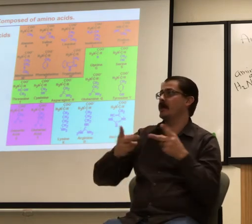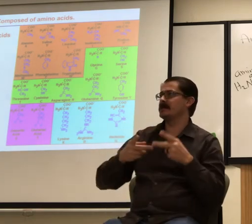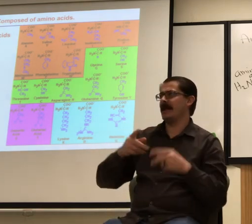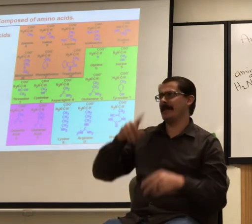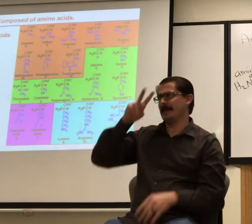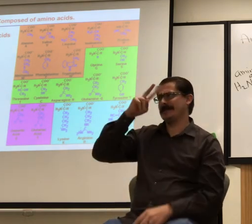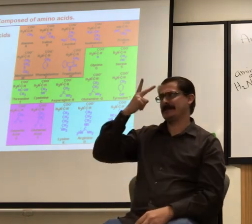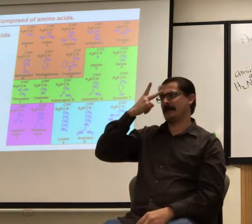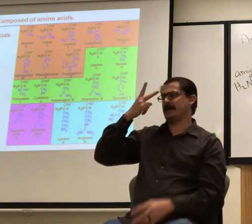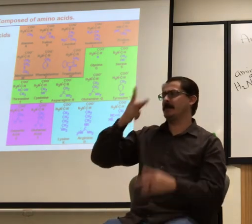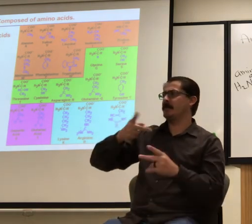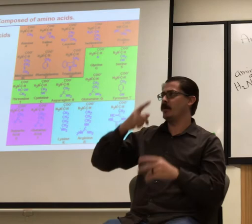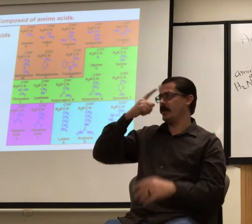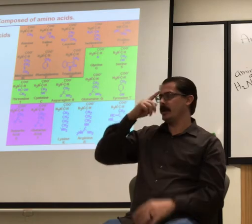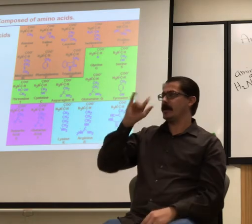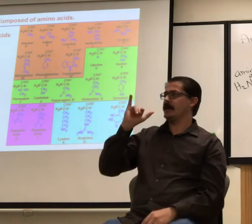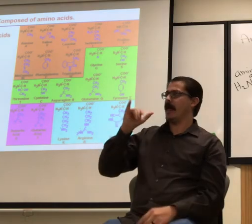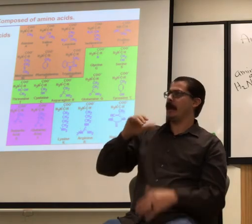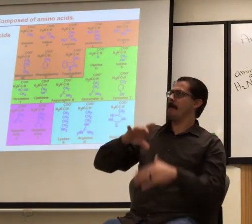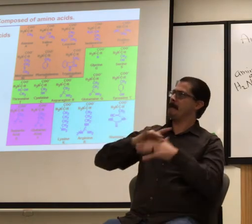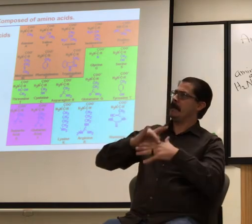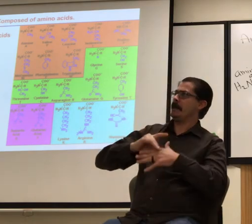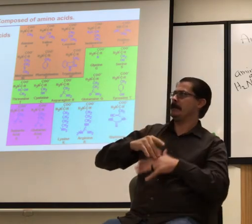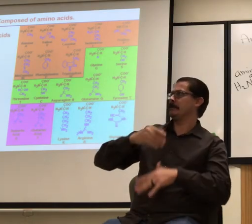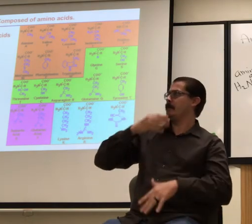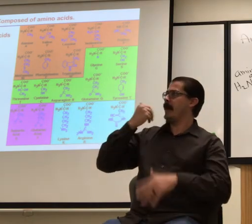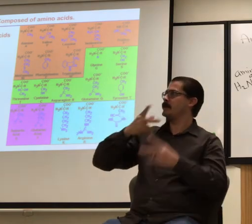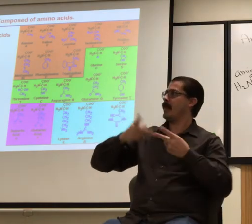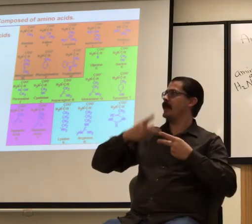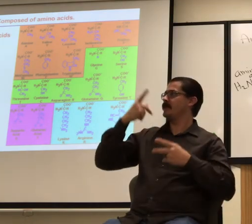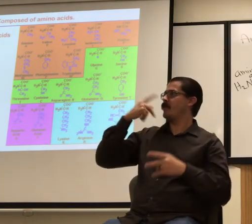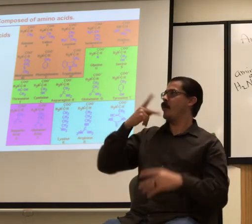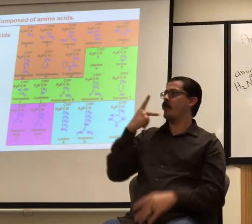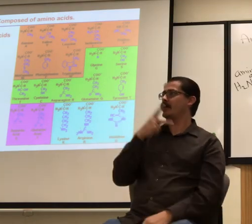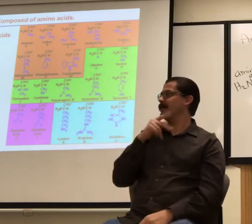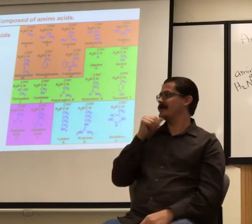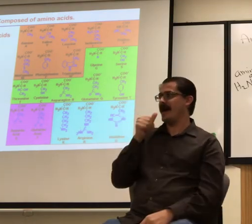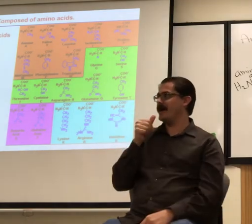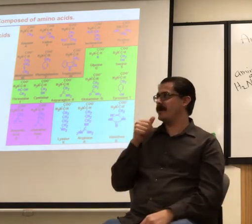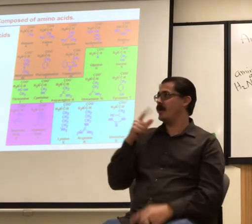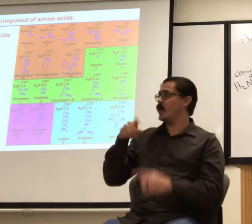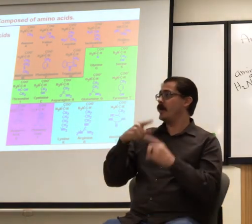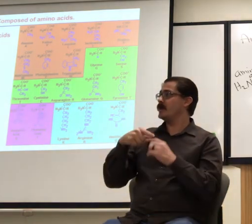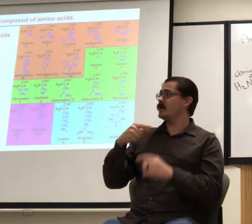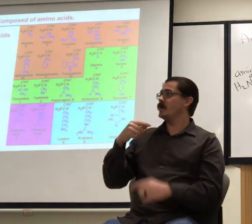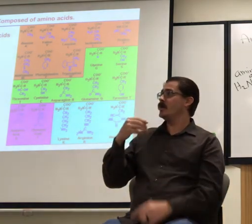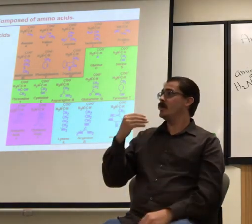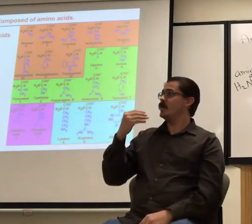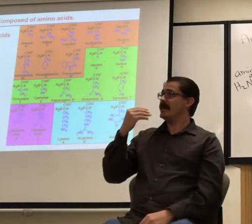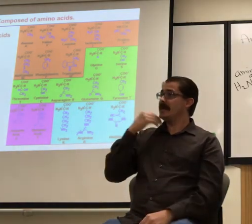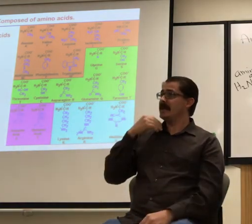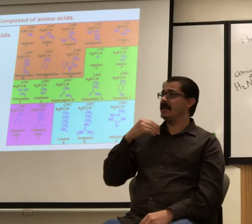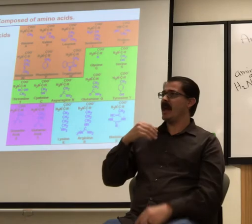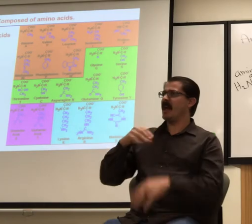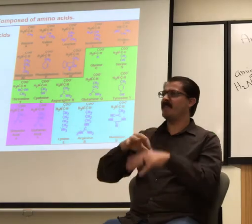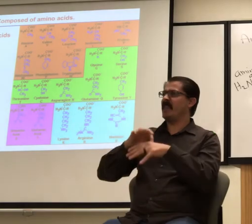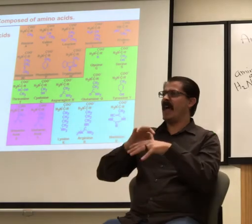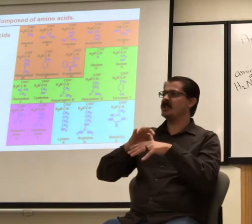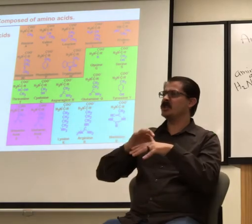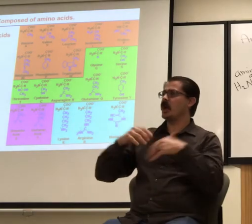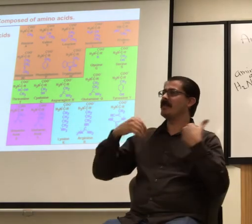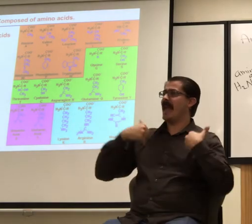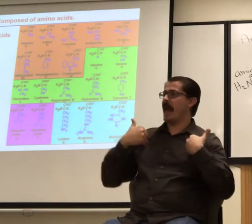misconception. People think like meat is the best source, but it's not. When you eat flesh of an animal, that's